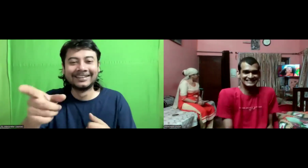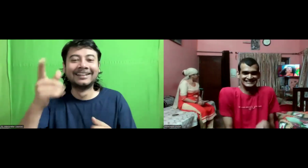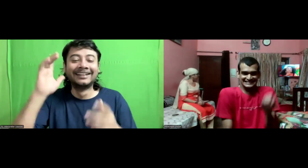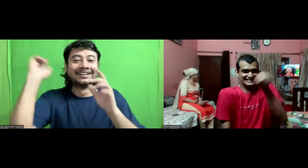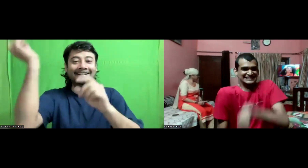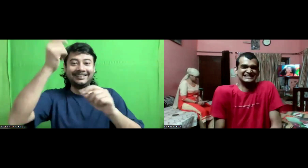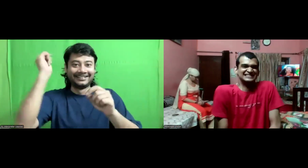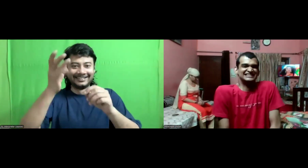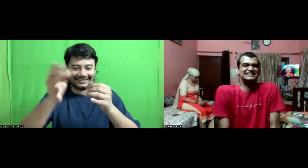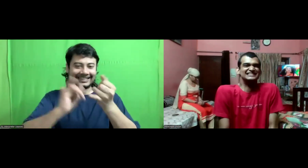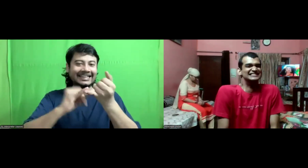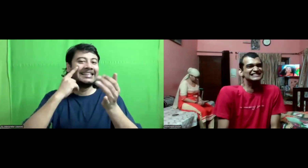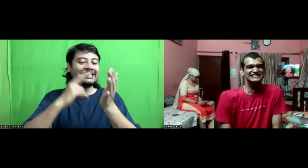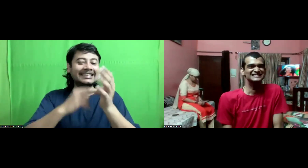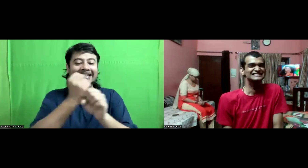later.